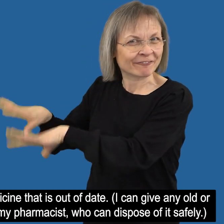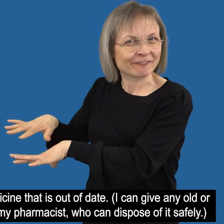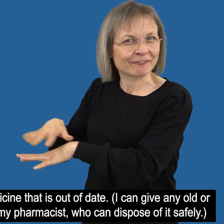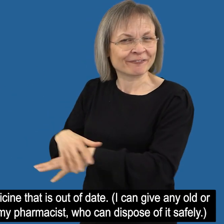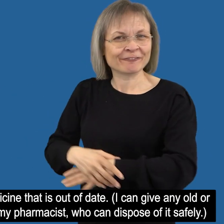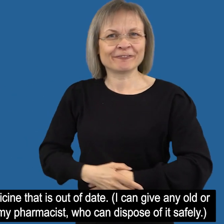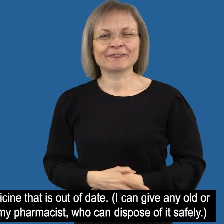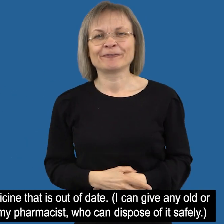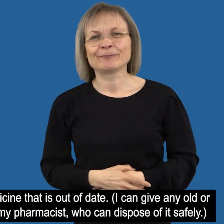it safely.